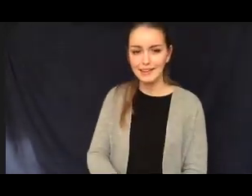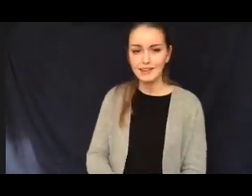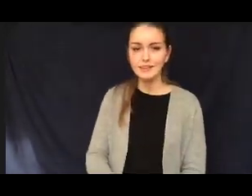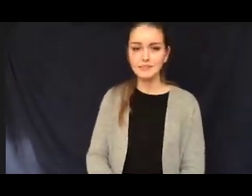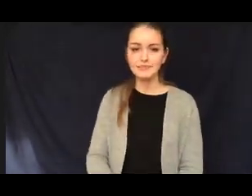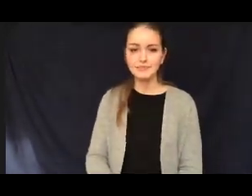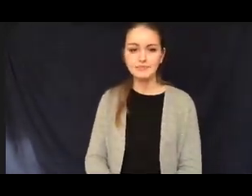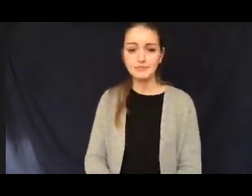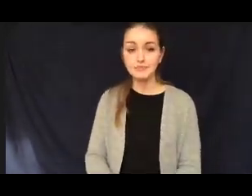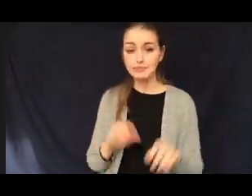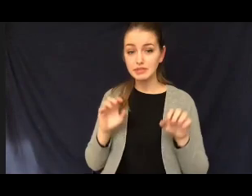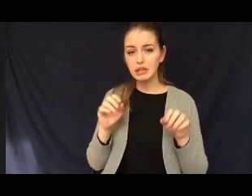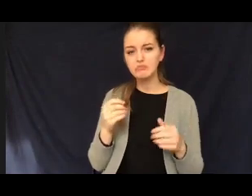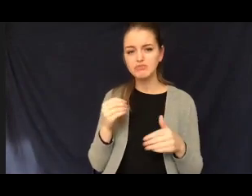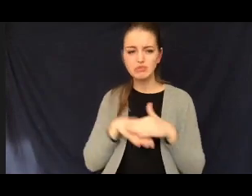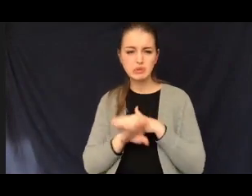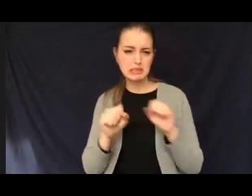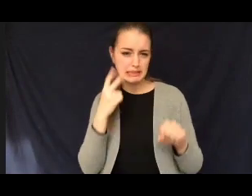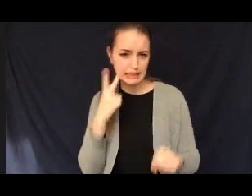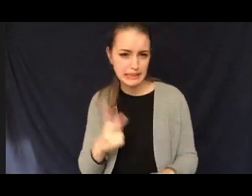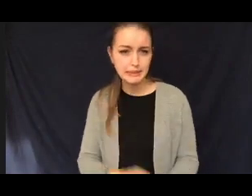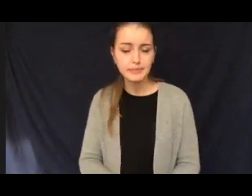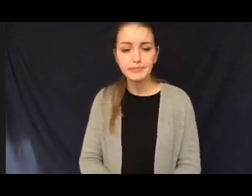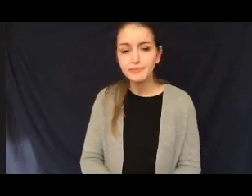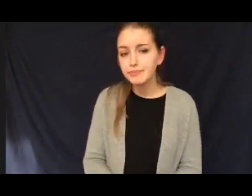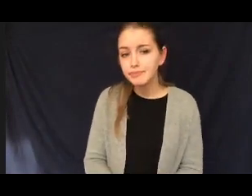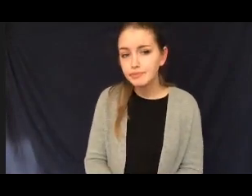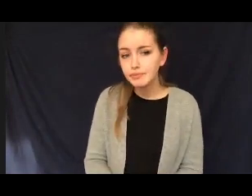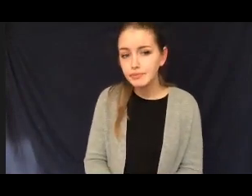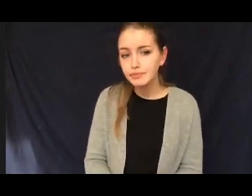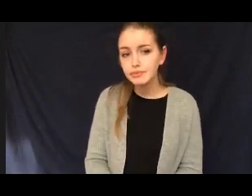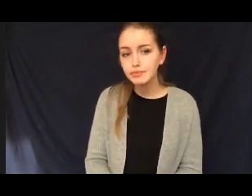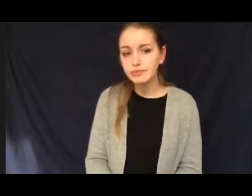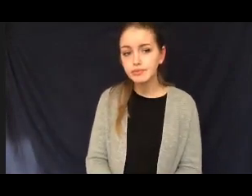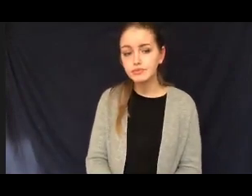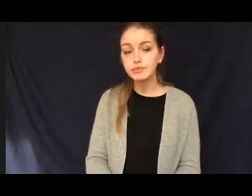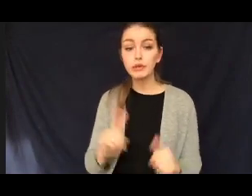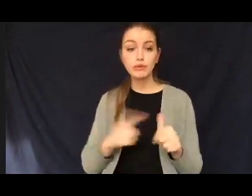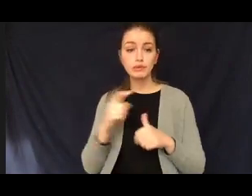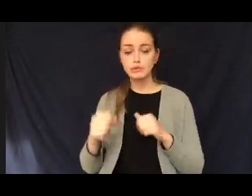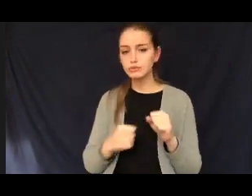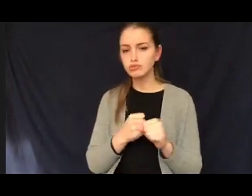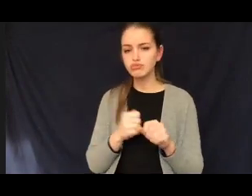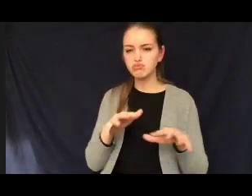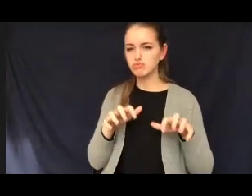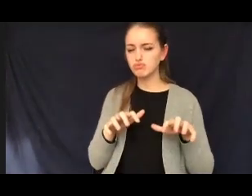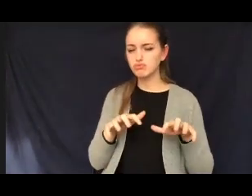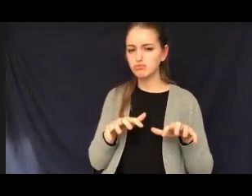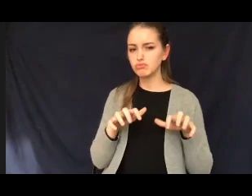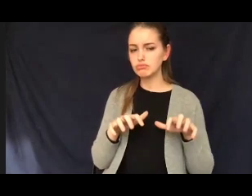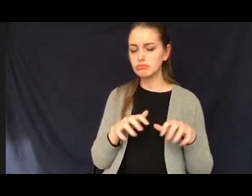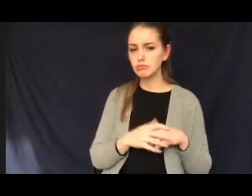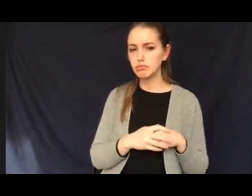Do you see it? And then Nike's famous for their first shoe was made from a waffle iron.